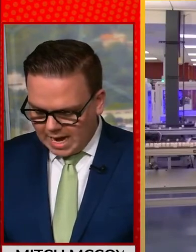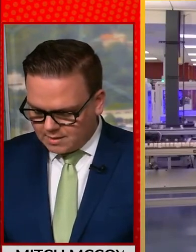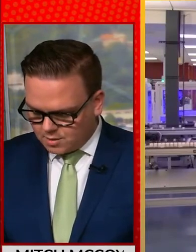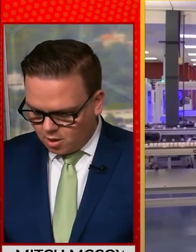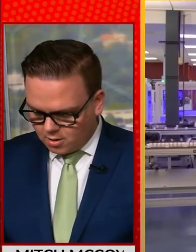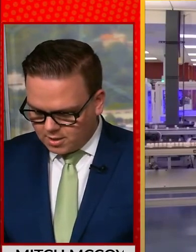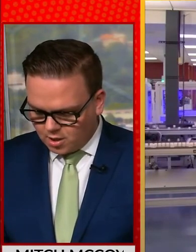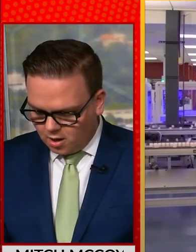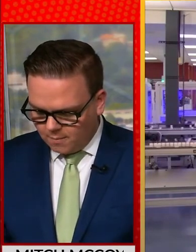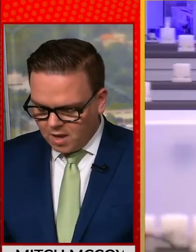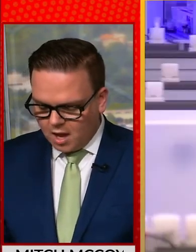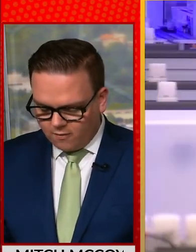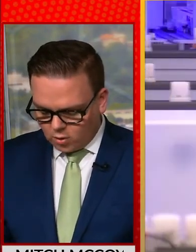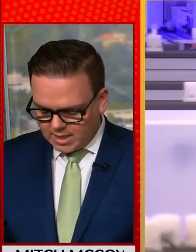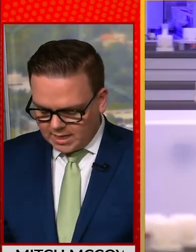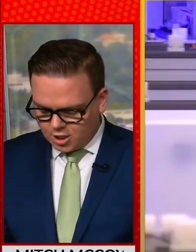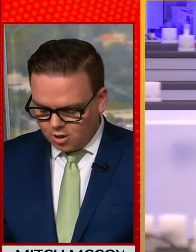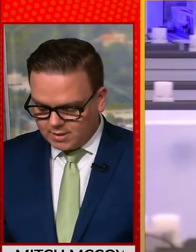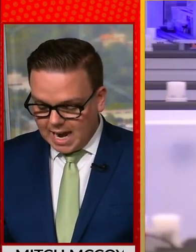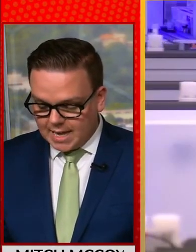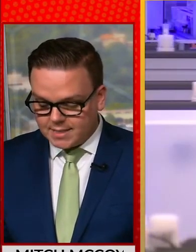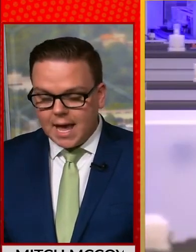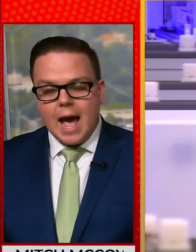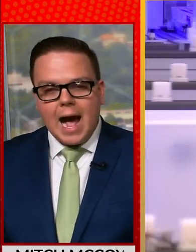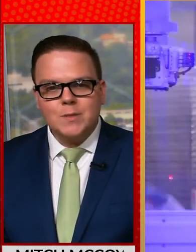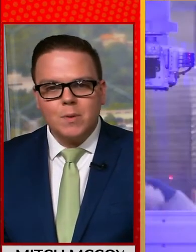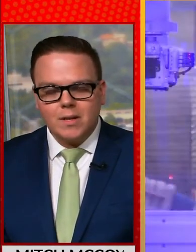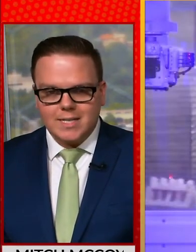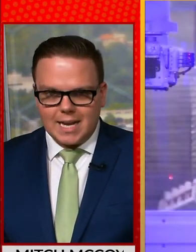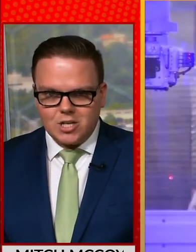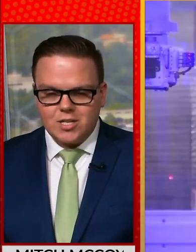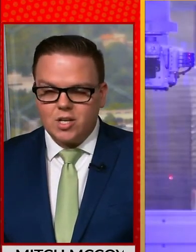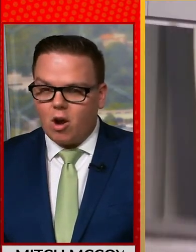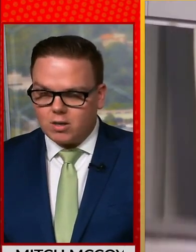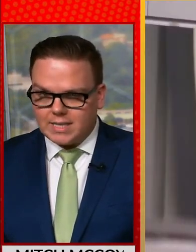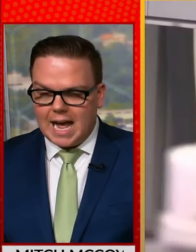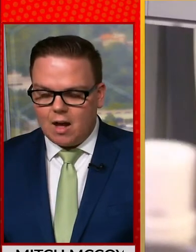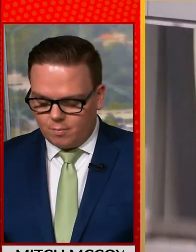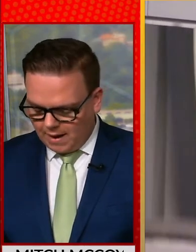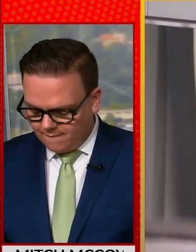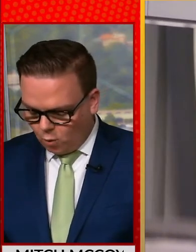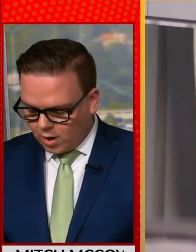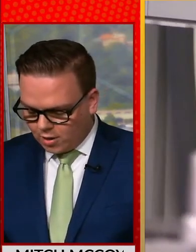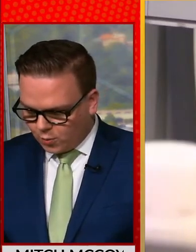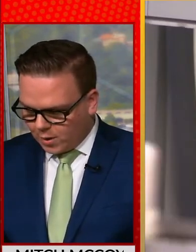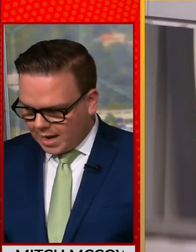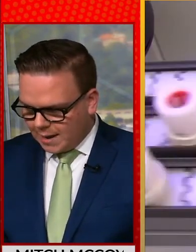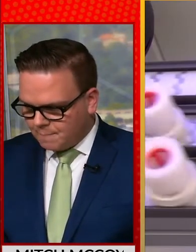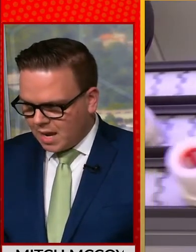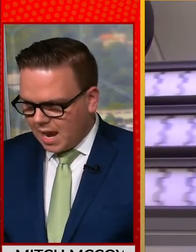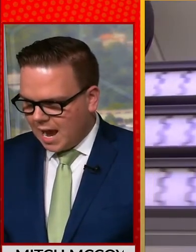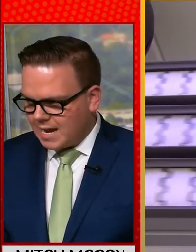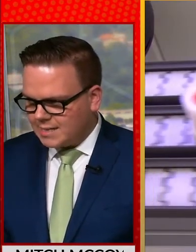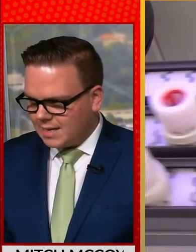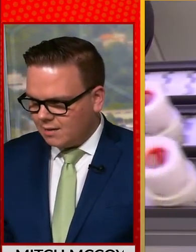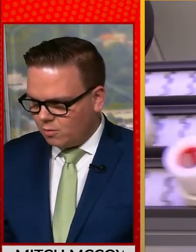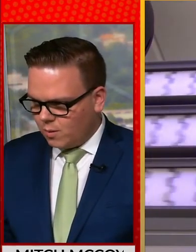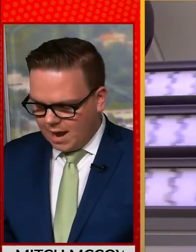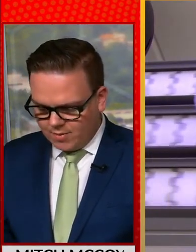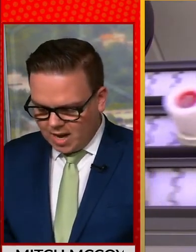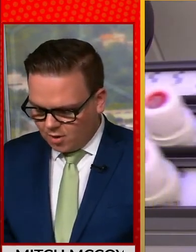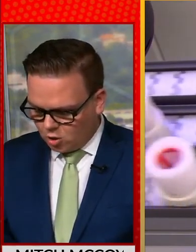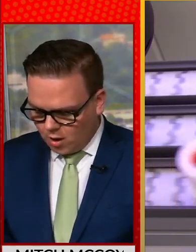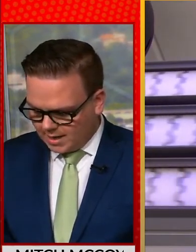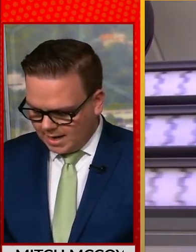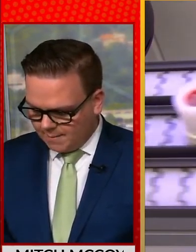new cases in Arkansas, 14 additional deaths. Hospitalizations are down by 43, and we